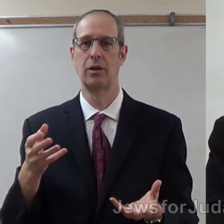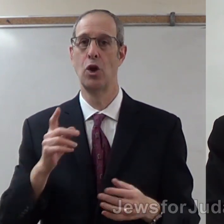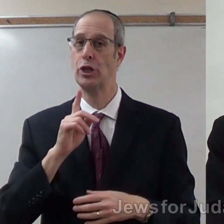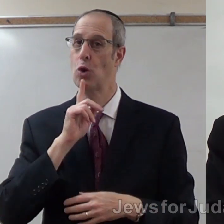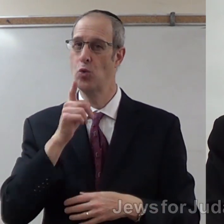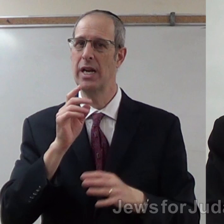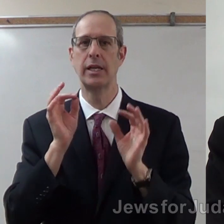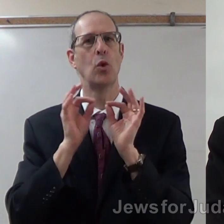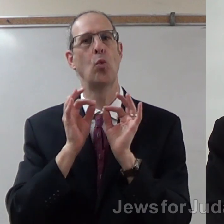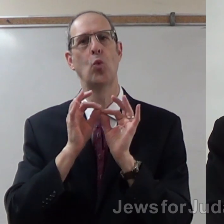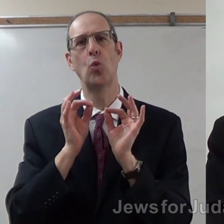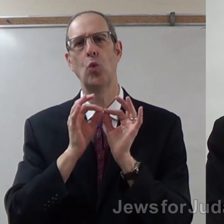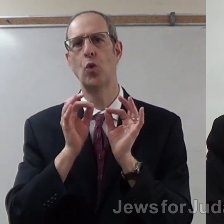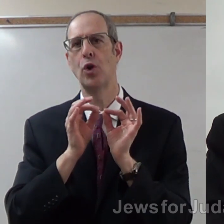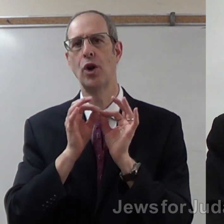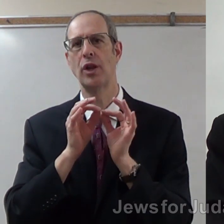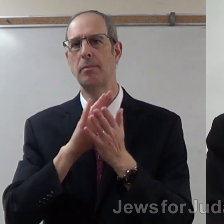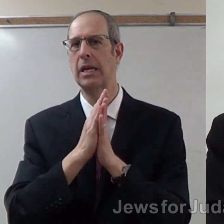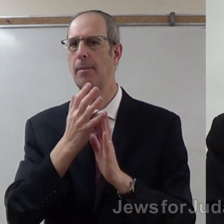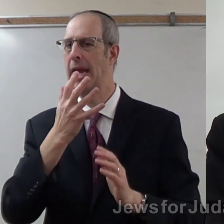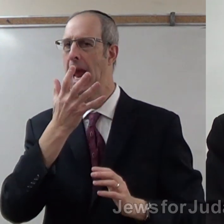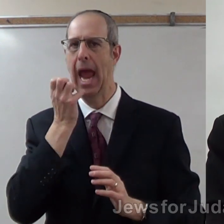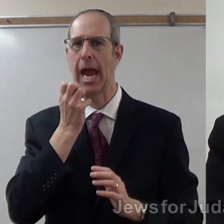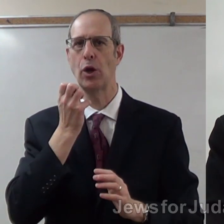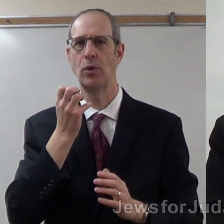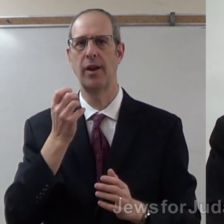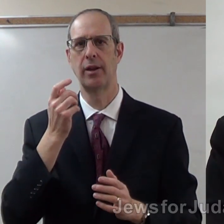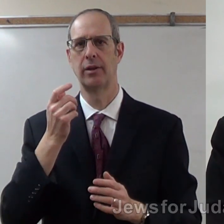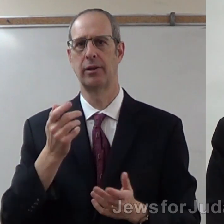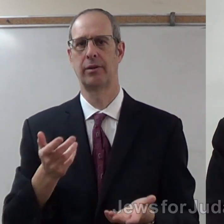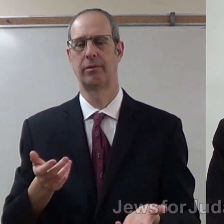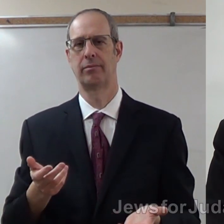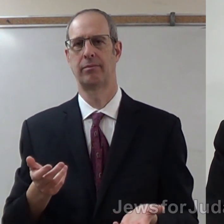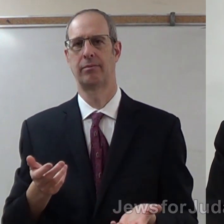it really worth getting angry, so angry about this?